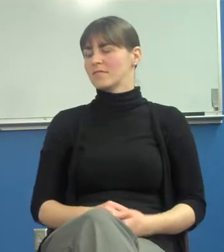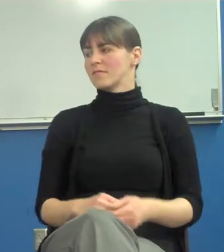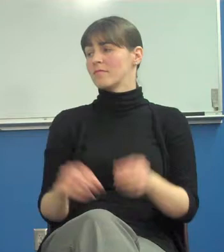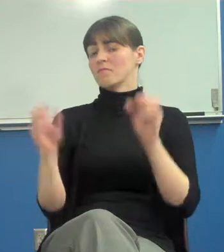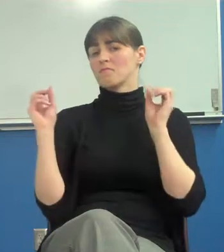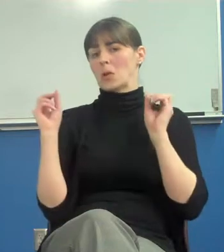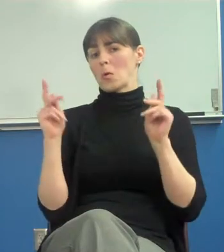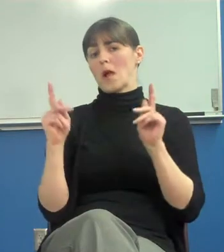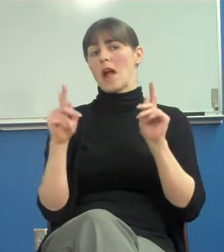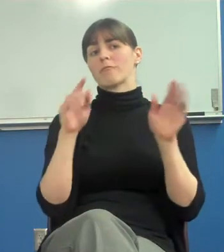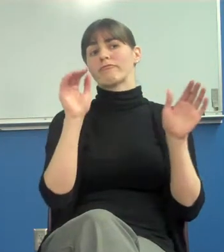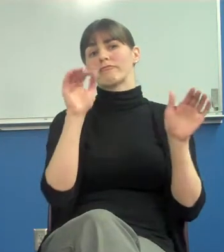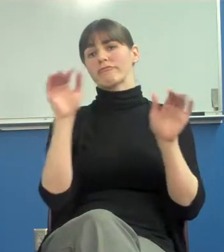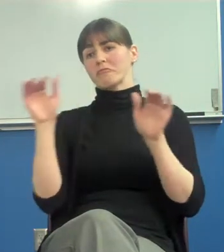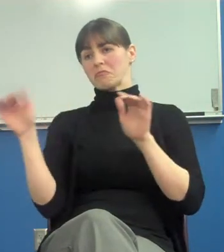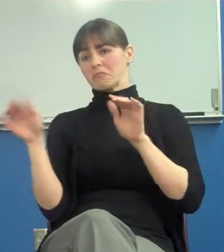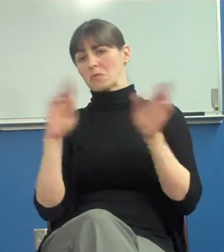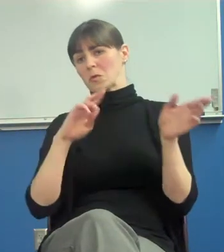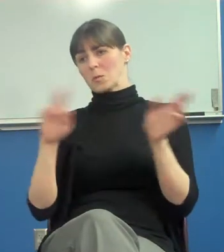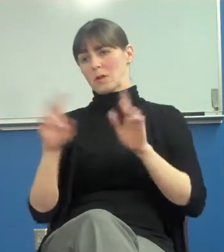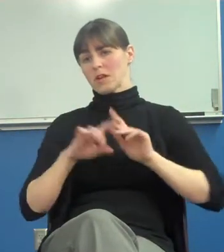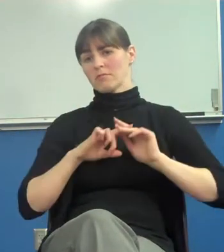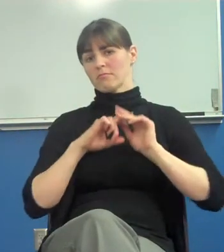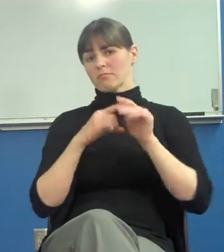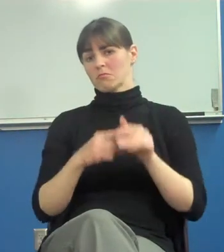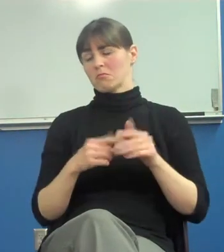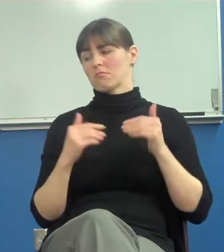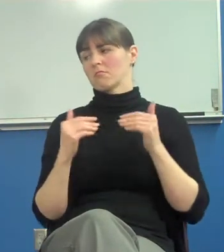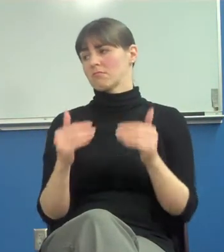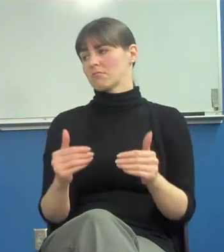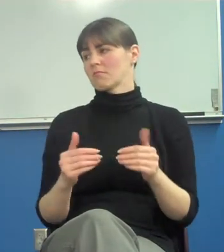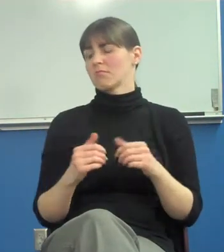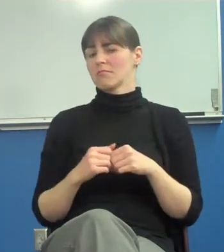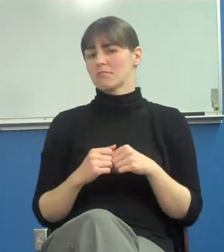Okay, if everybody is ready, we're going to start now.